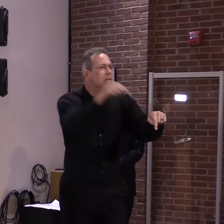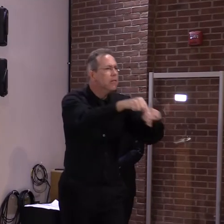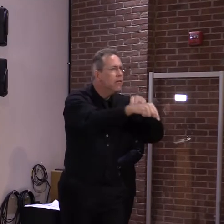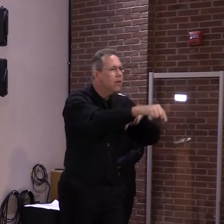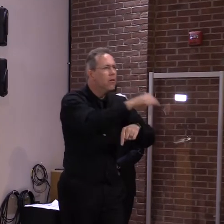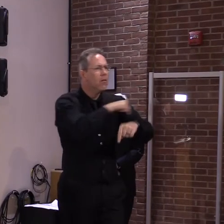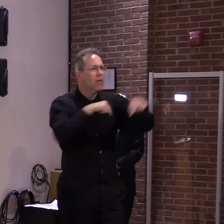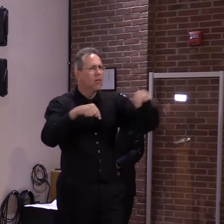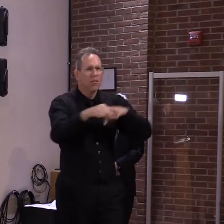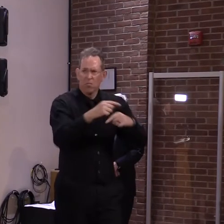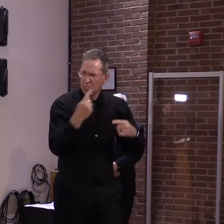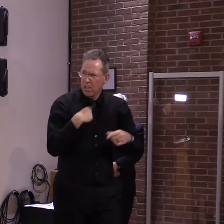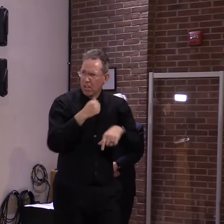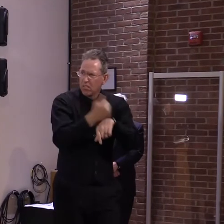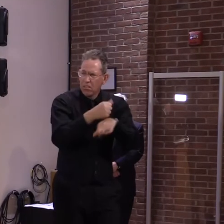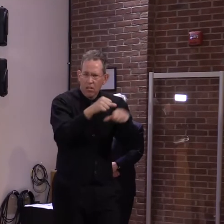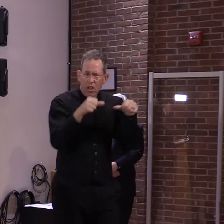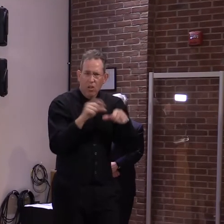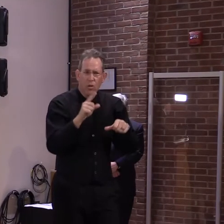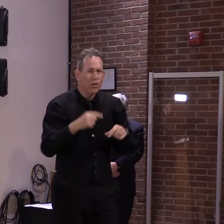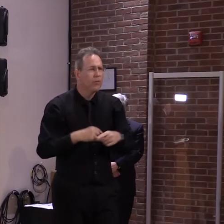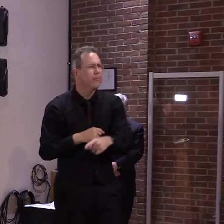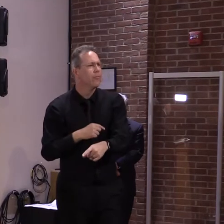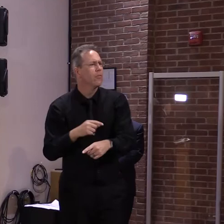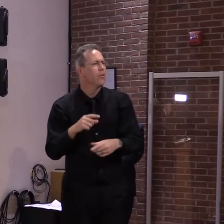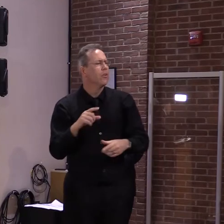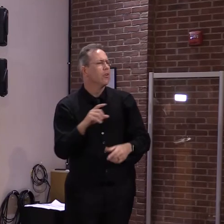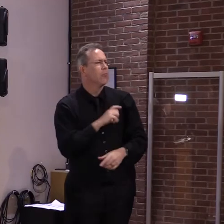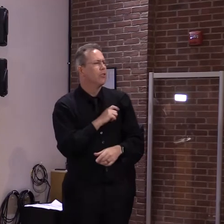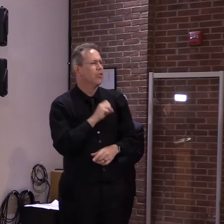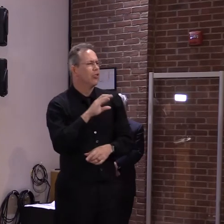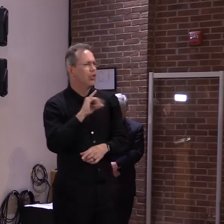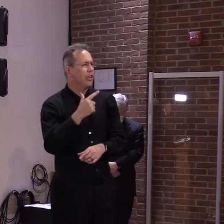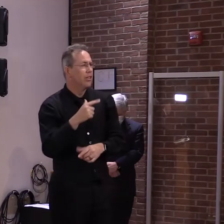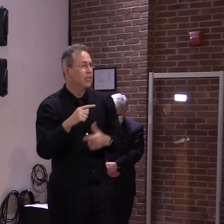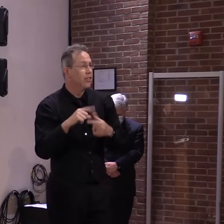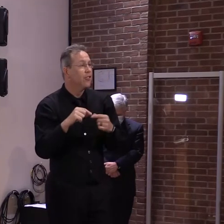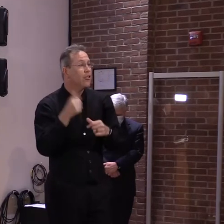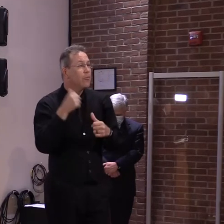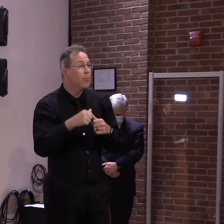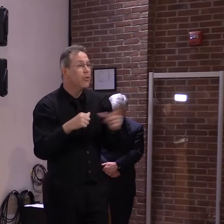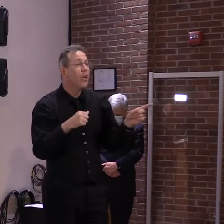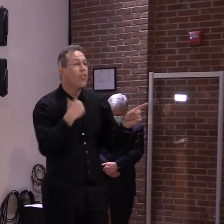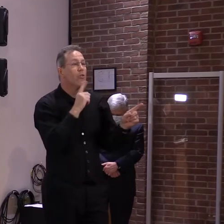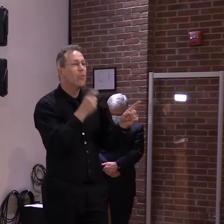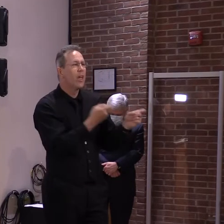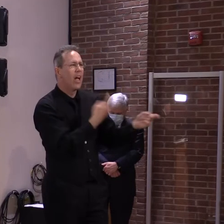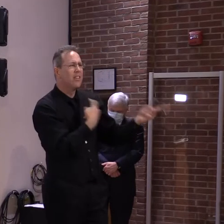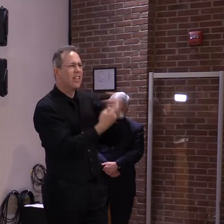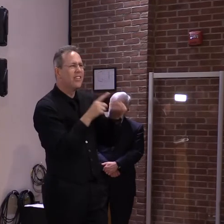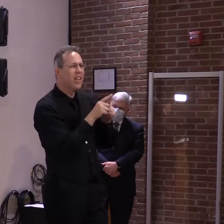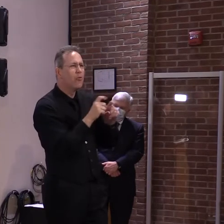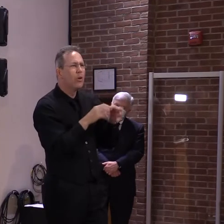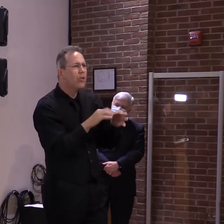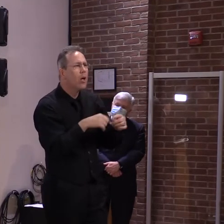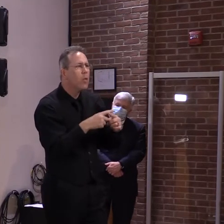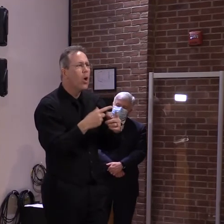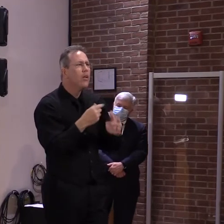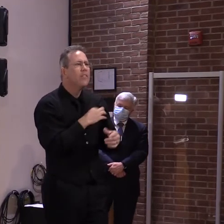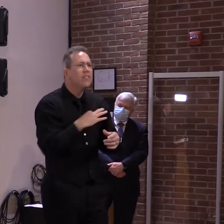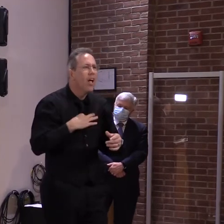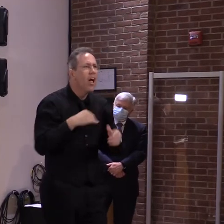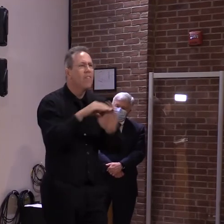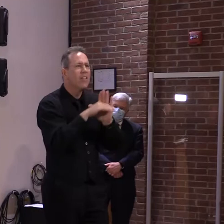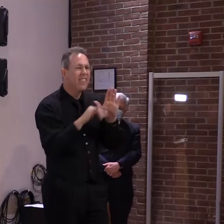staffing report for Greg this week, so I'd be happy to send it to you. Okay. But you don't know offhand